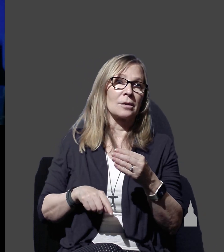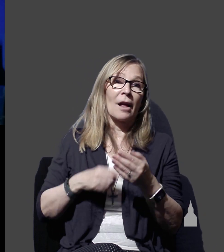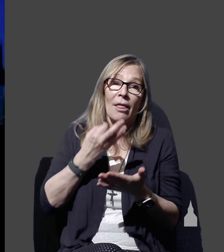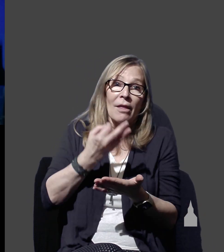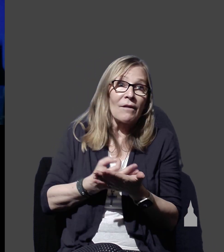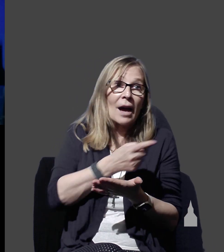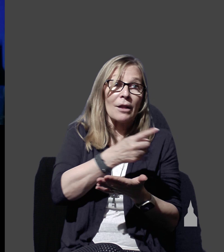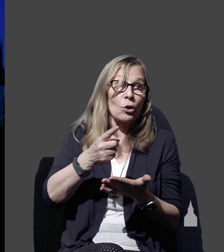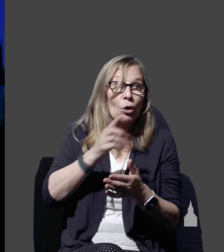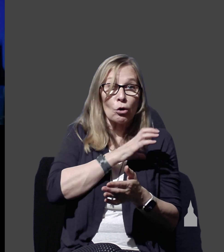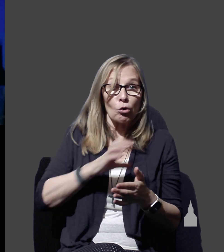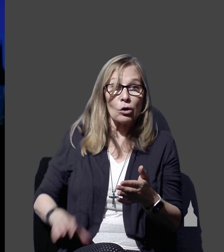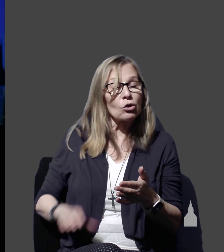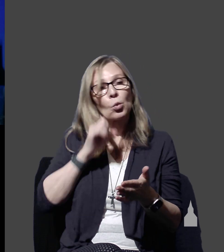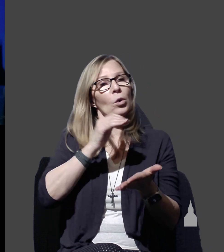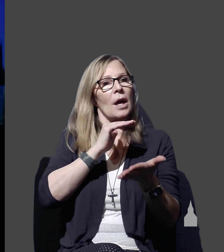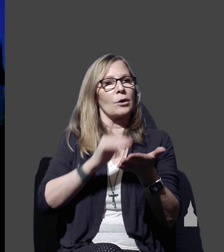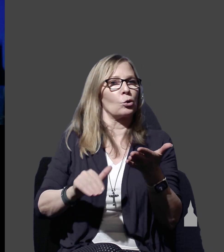consequences.